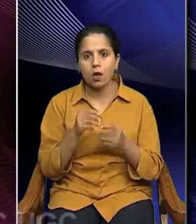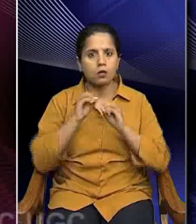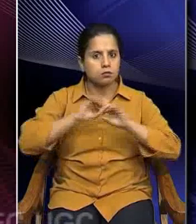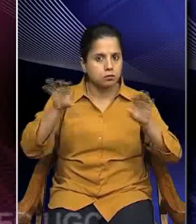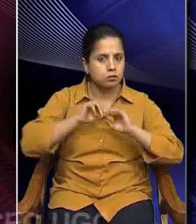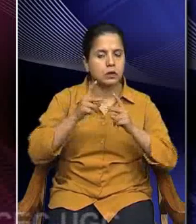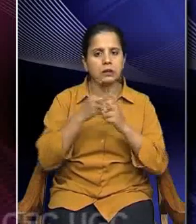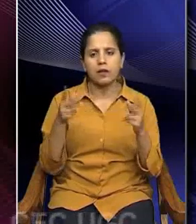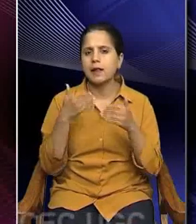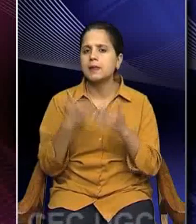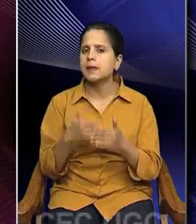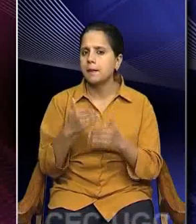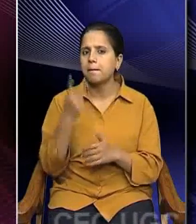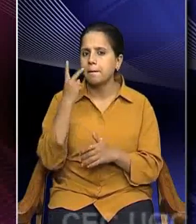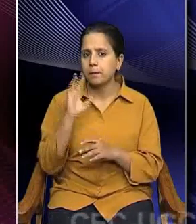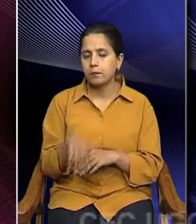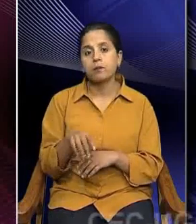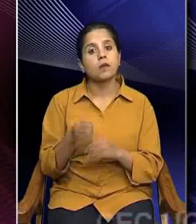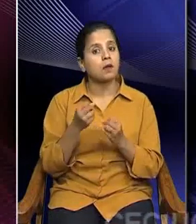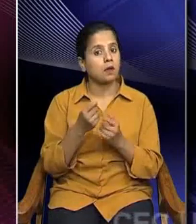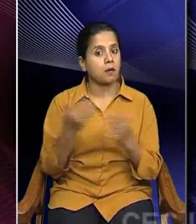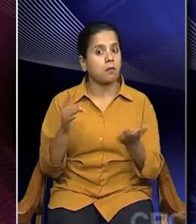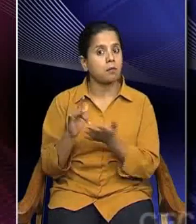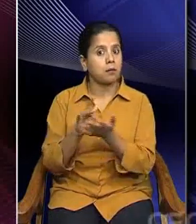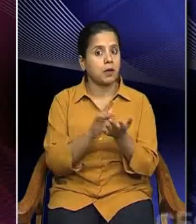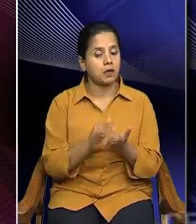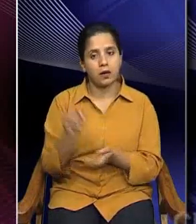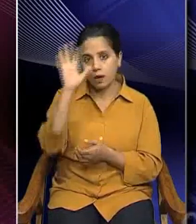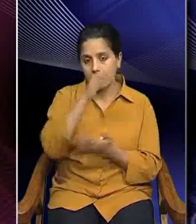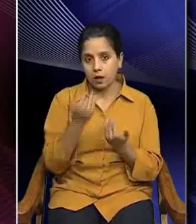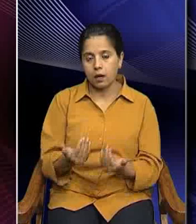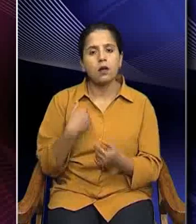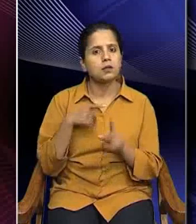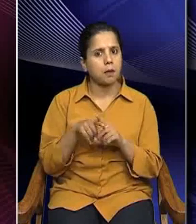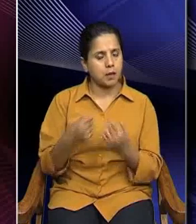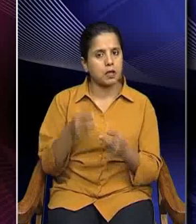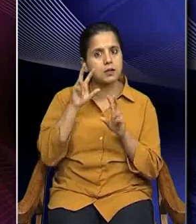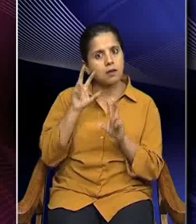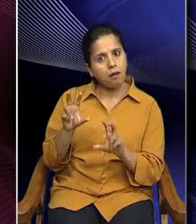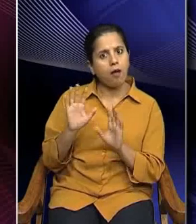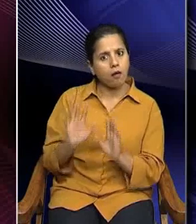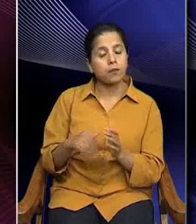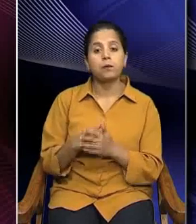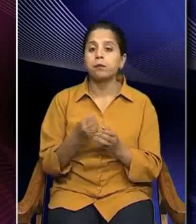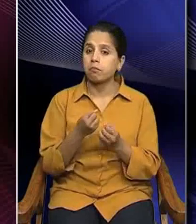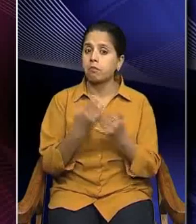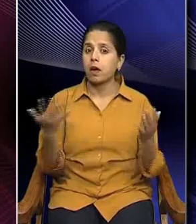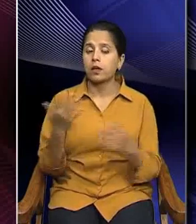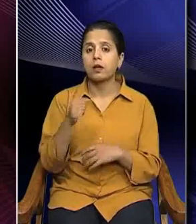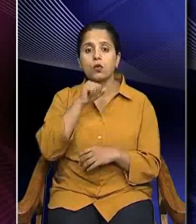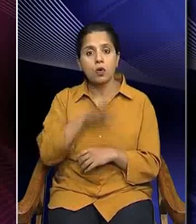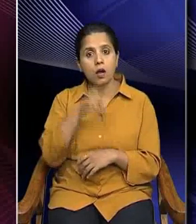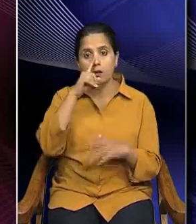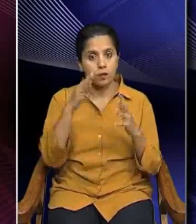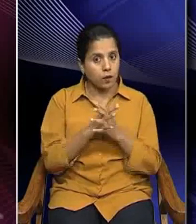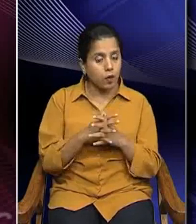is limited. In several of these places in India today, we still observe that a lot of young girls